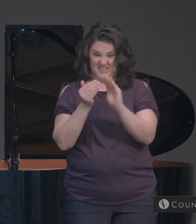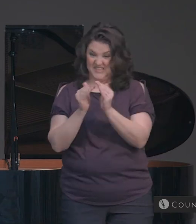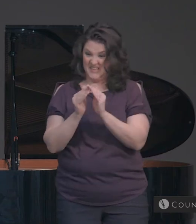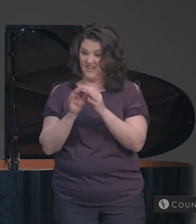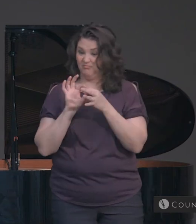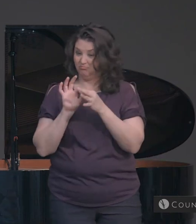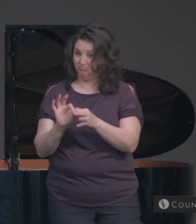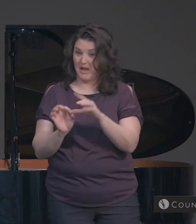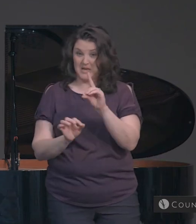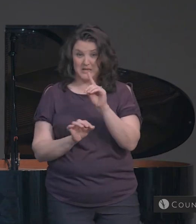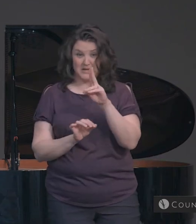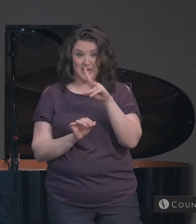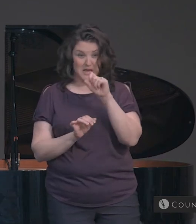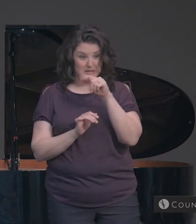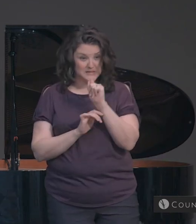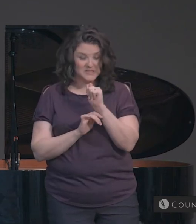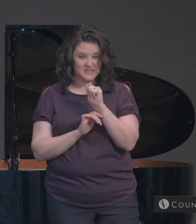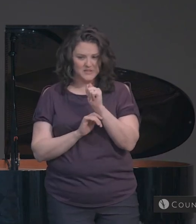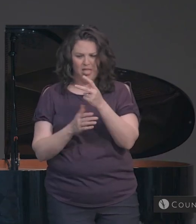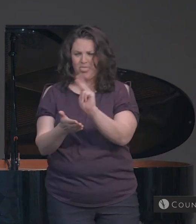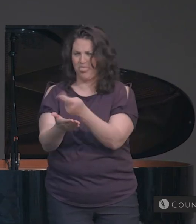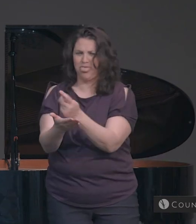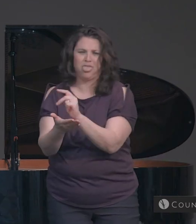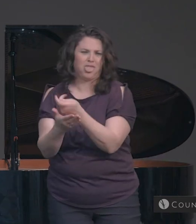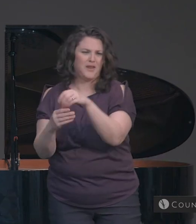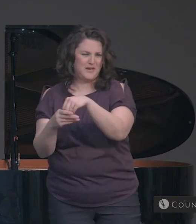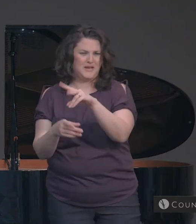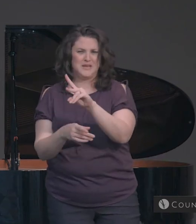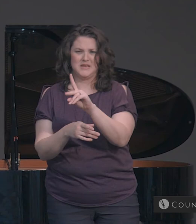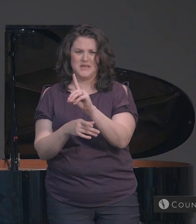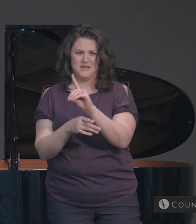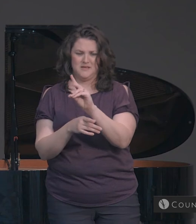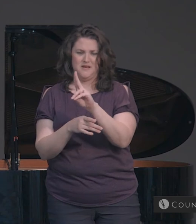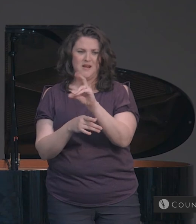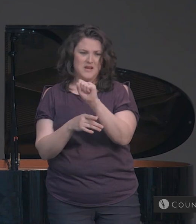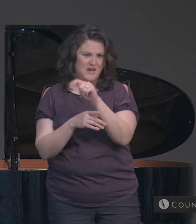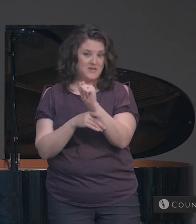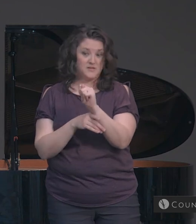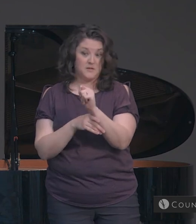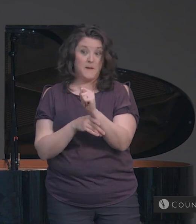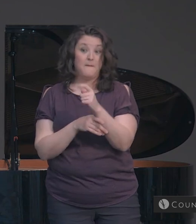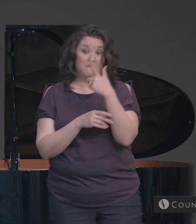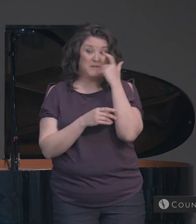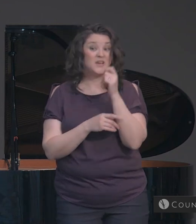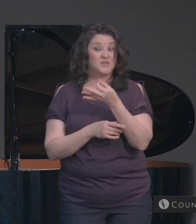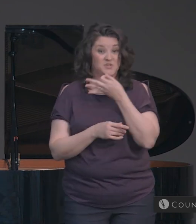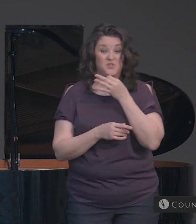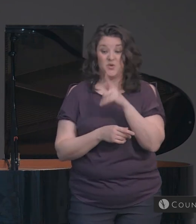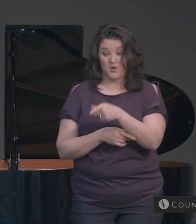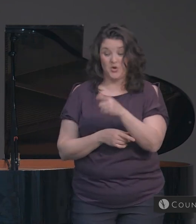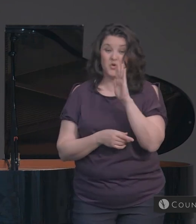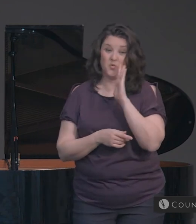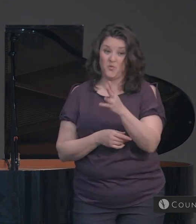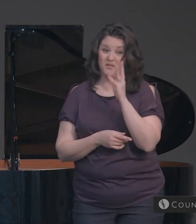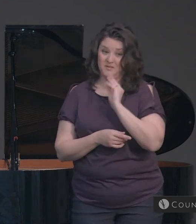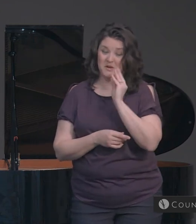in dust, because it's going to be that way. It's going to be sad. It's going to be